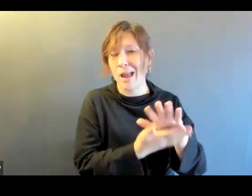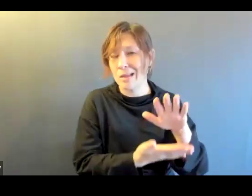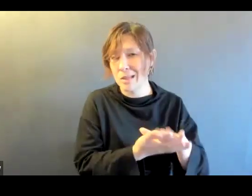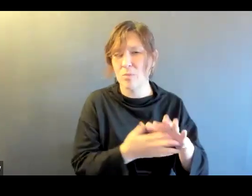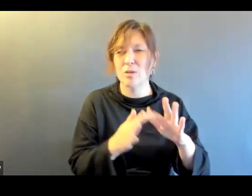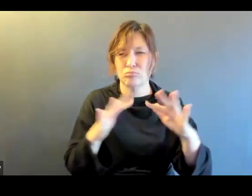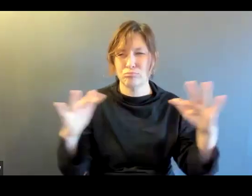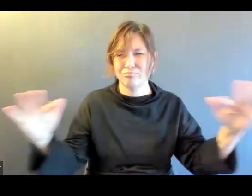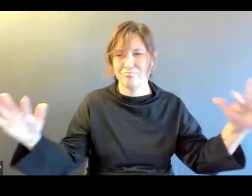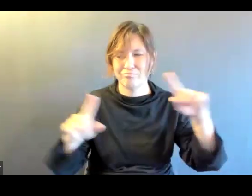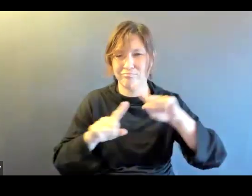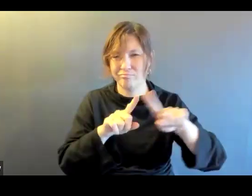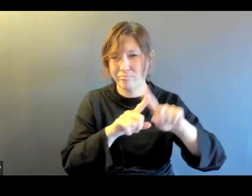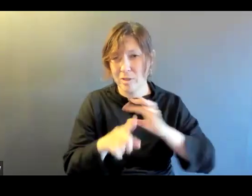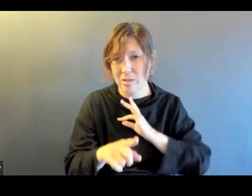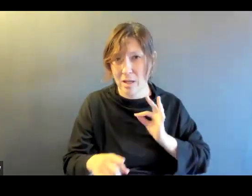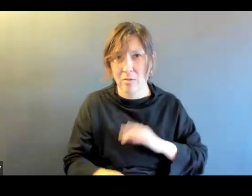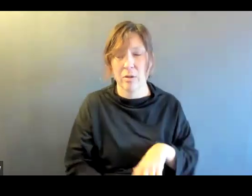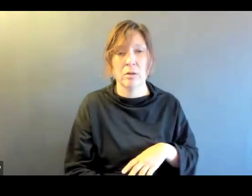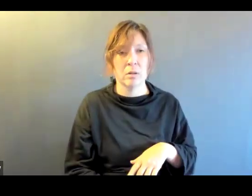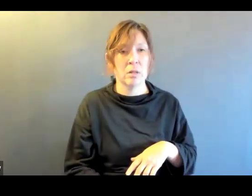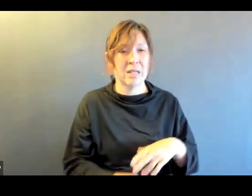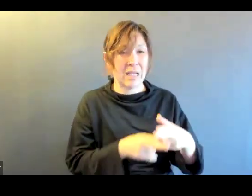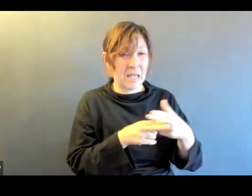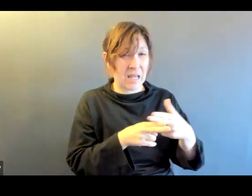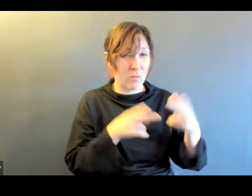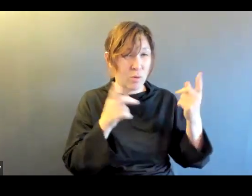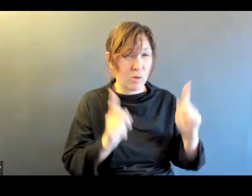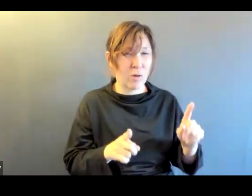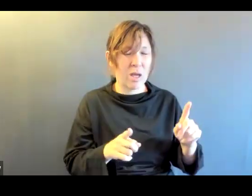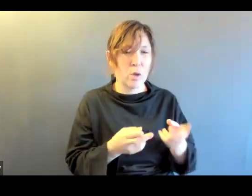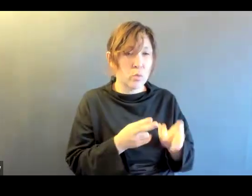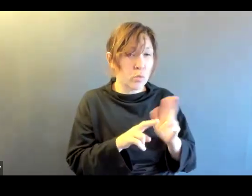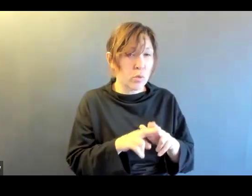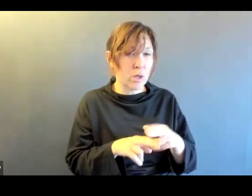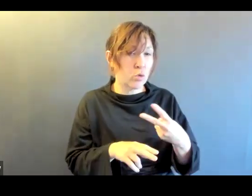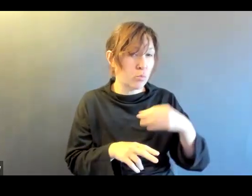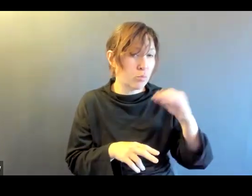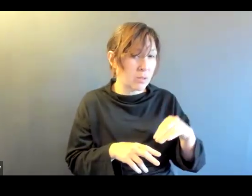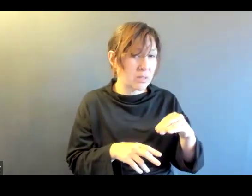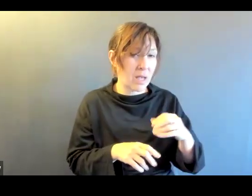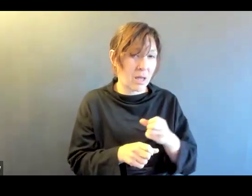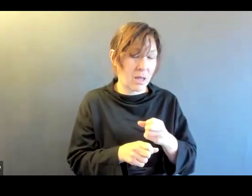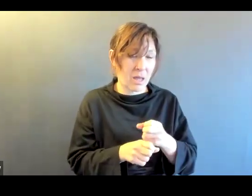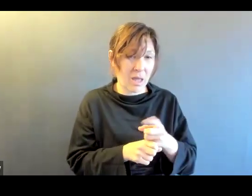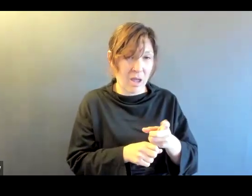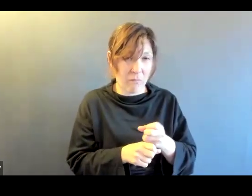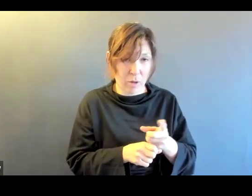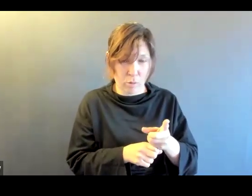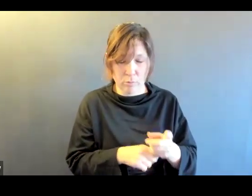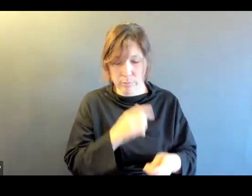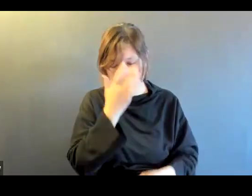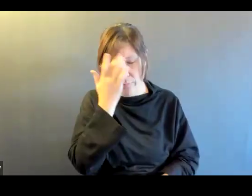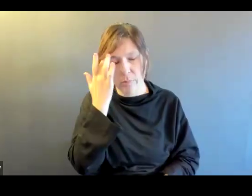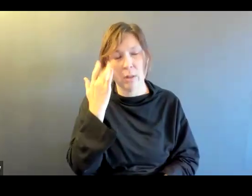of employees. We have tentatively agreed upon general wage increases of 2% for each year. We have also agreed